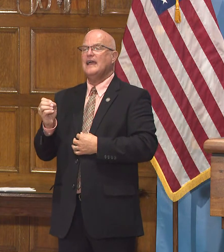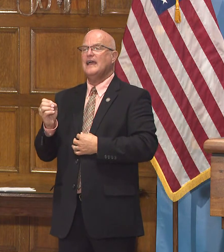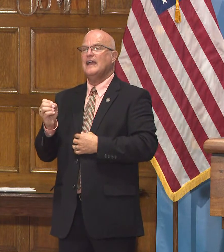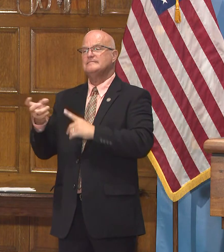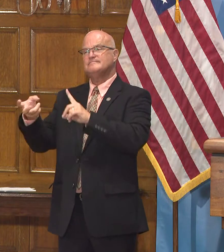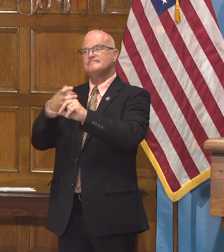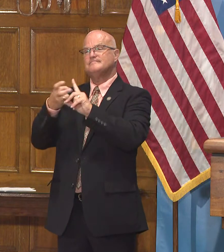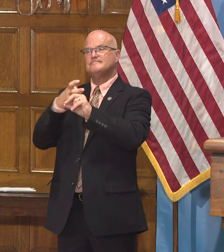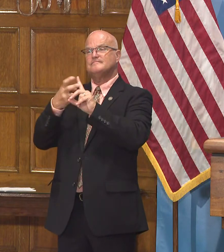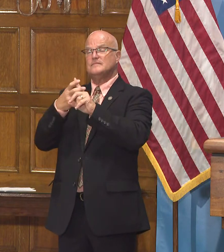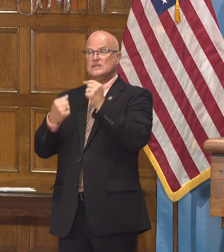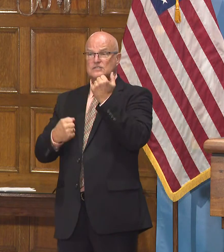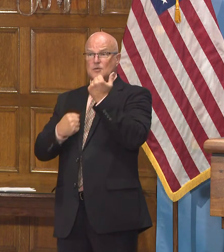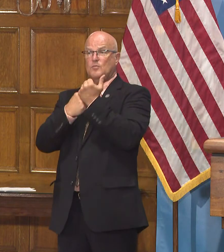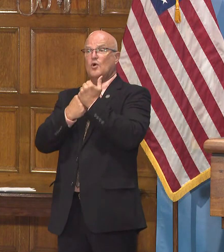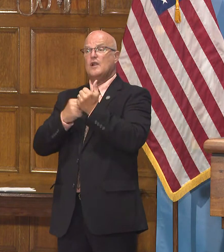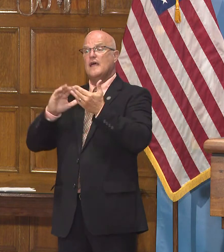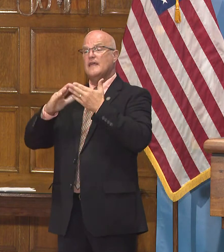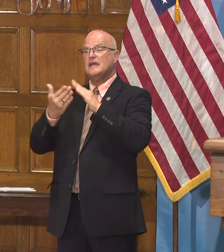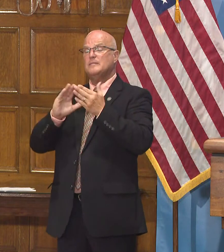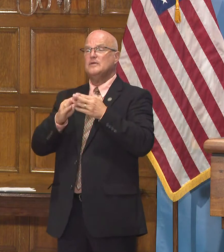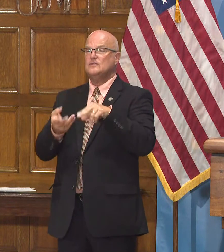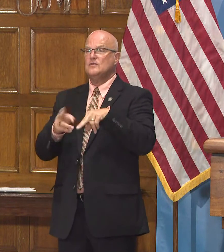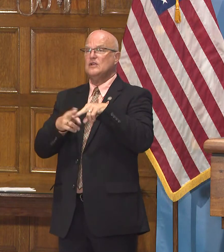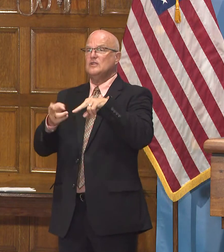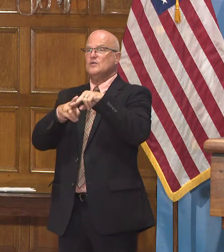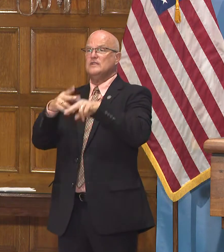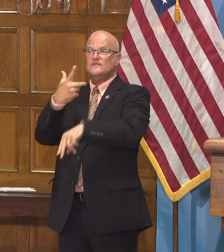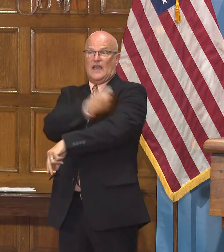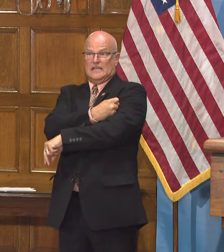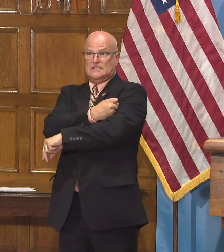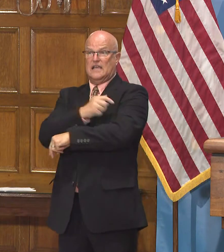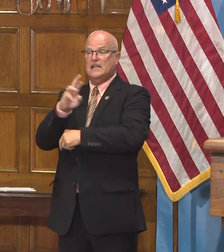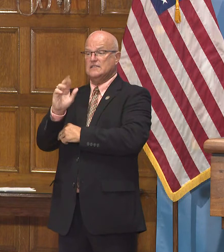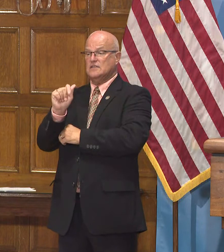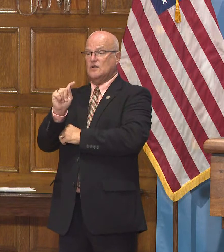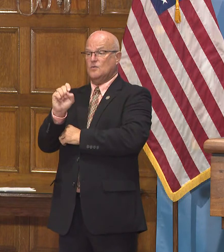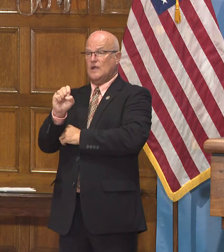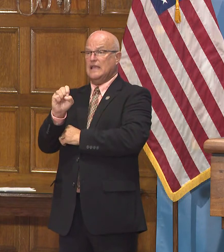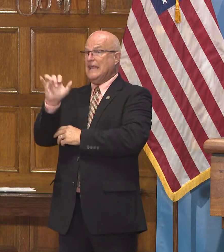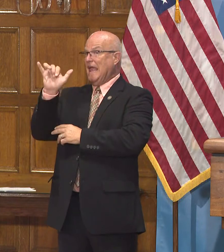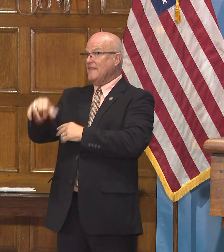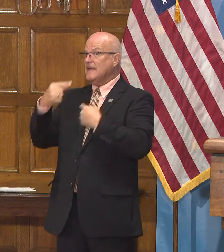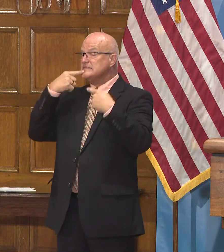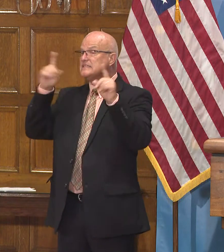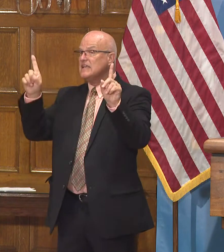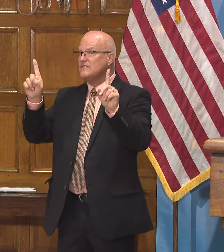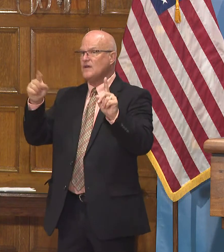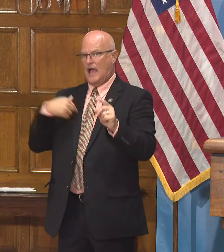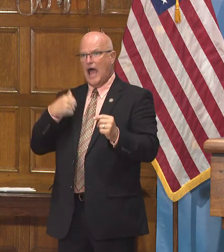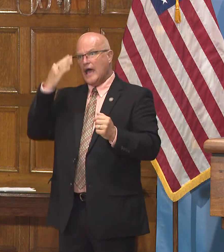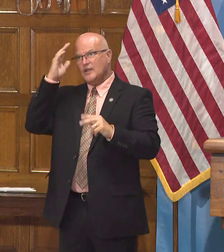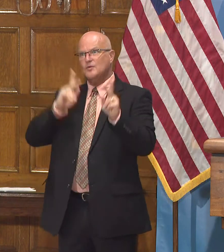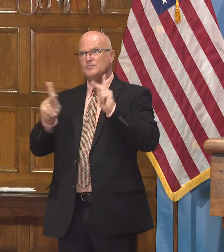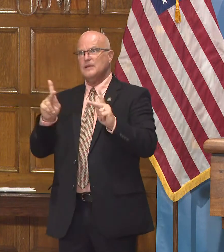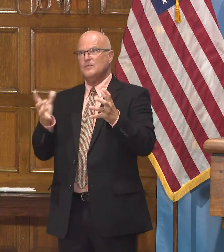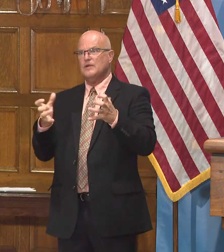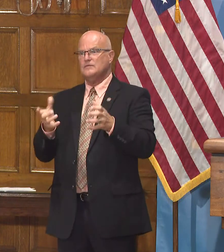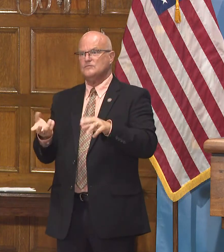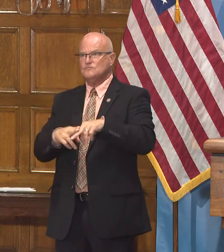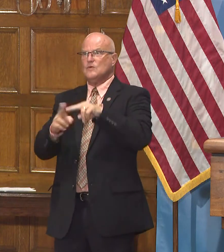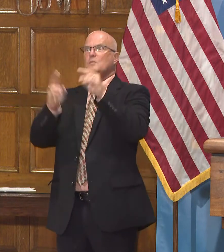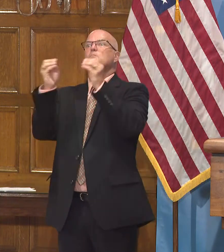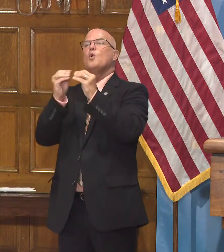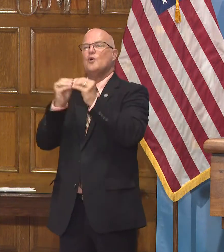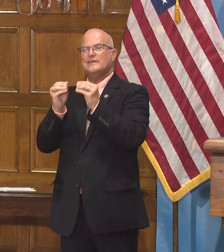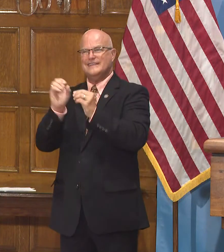the support of the communities to increase the vaccination rates, and that's been proven successful. I know everybody would like to see it go up at a quicker